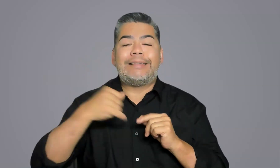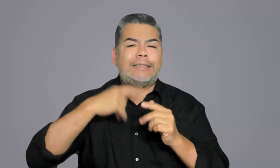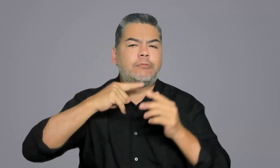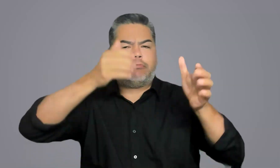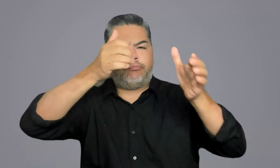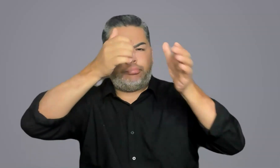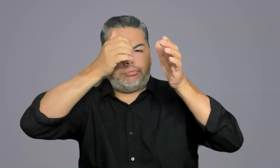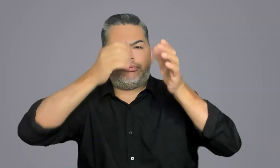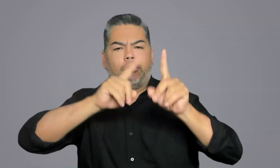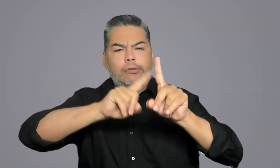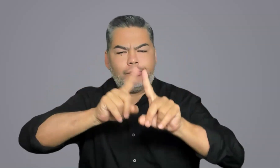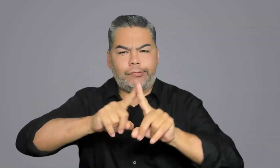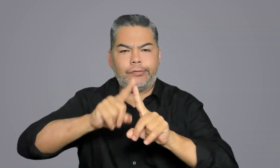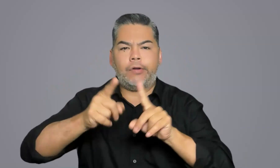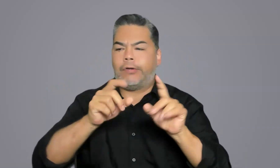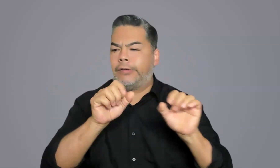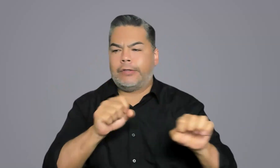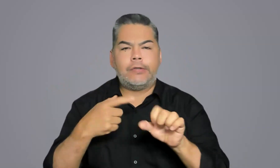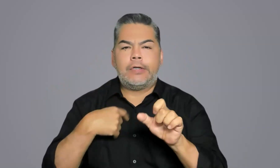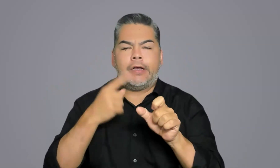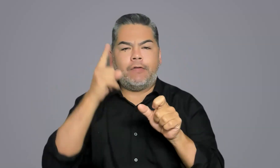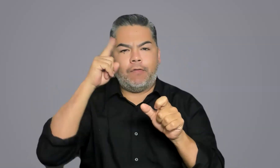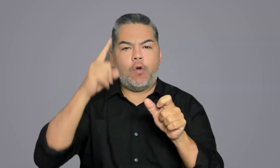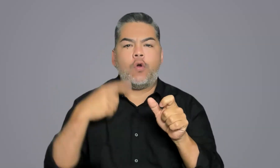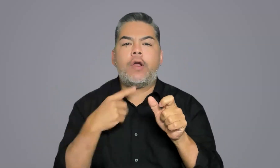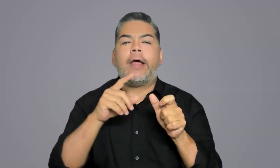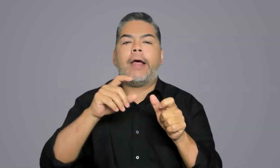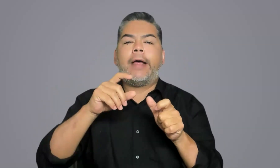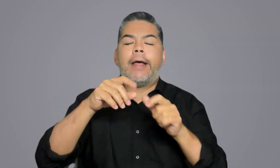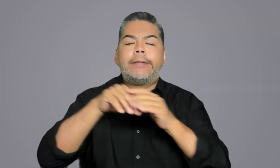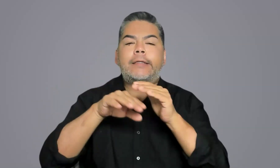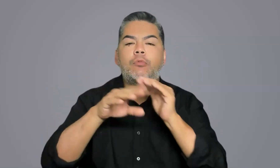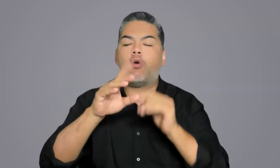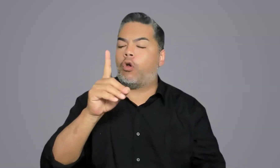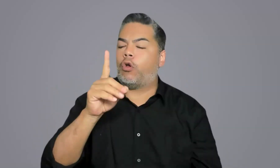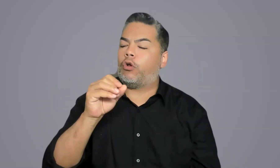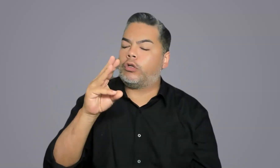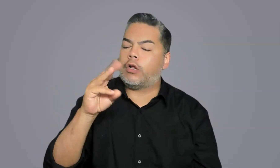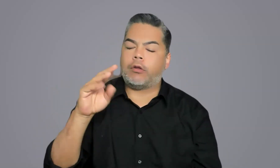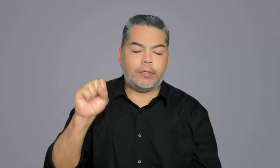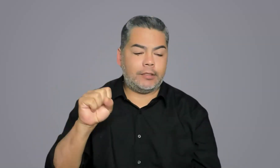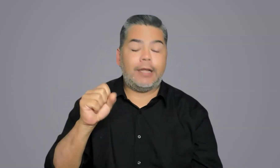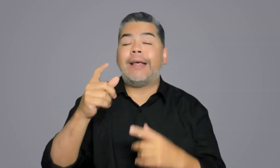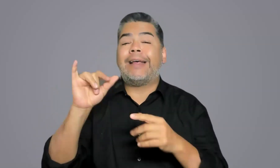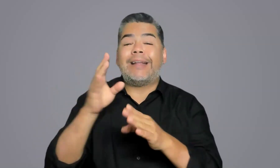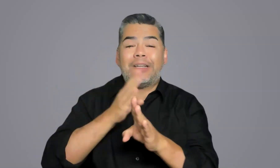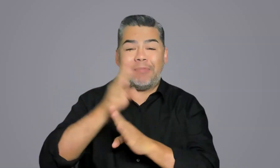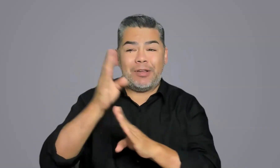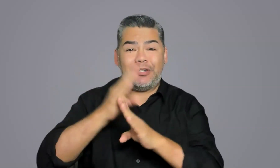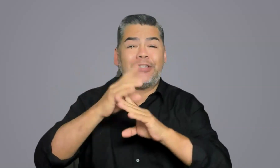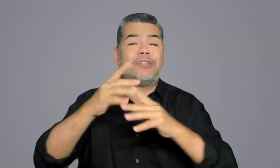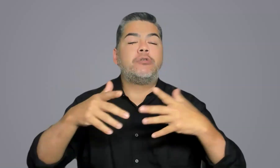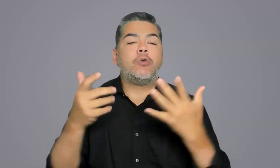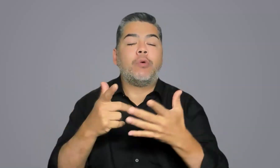Accessible Document Specialist by the International Association of Accessibility Professionals, and a career spanning roles in various